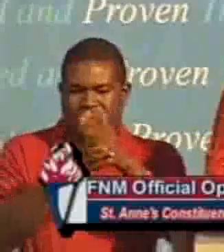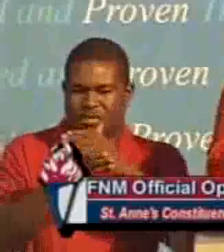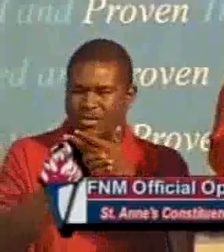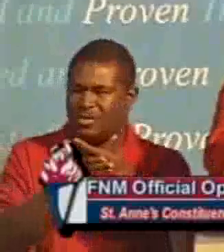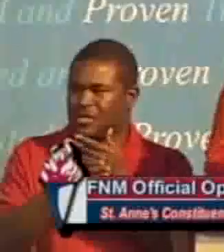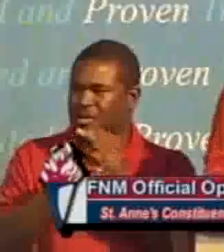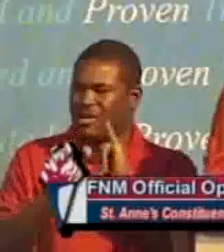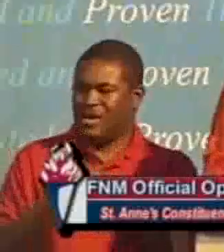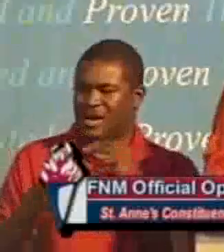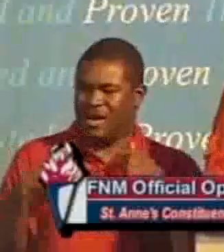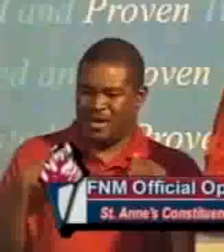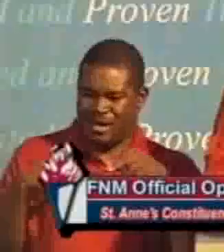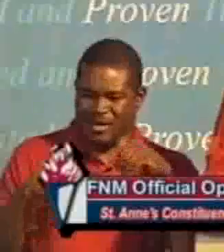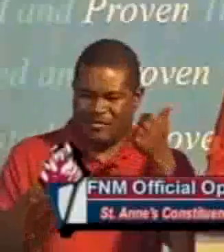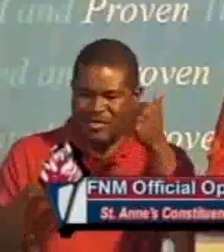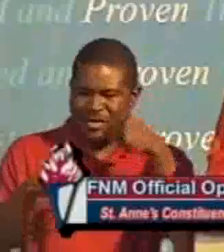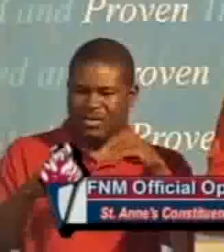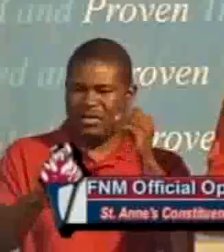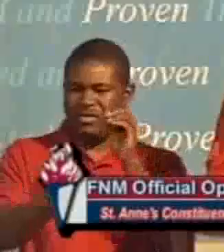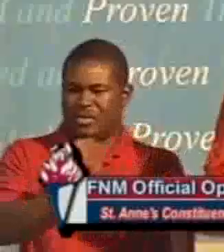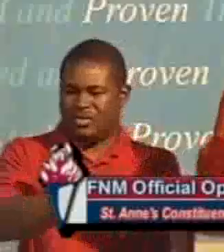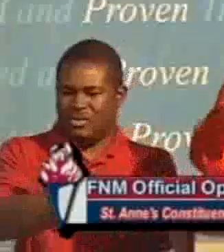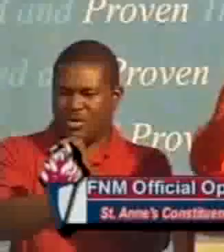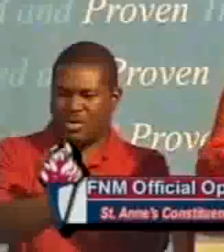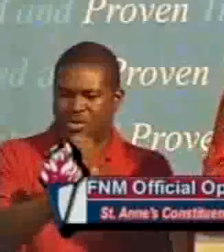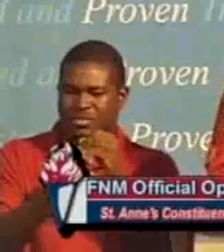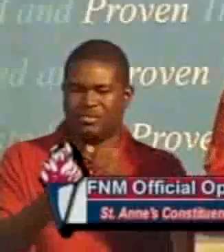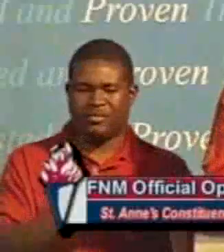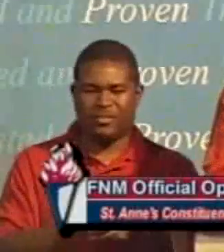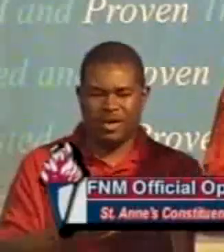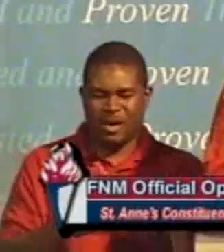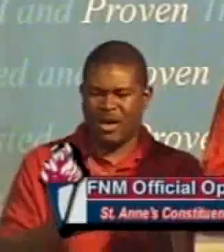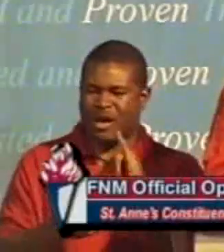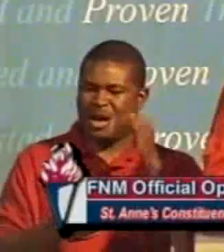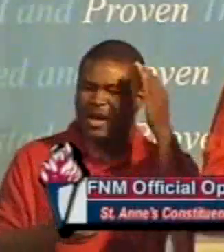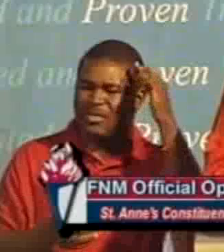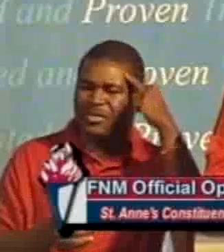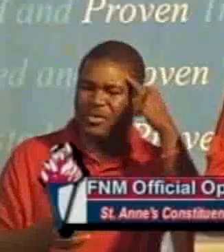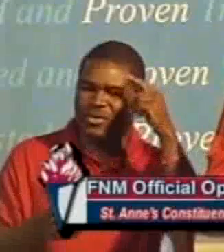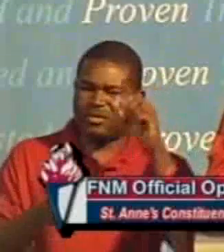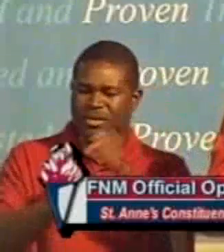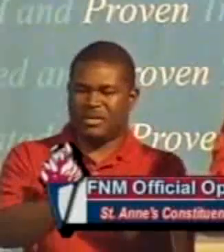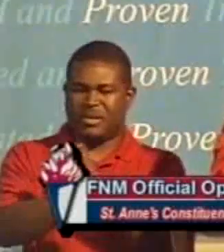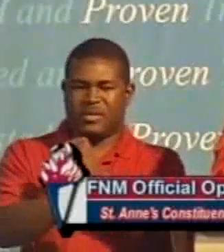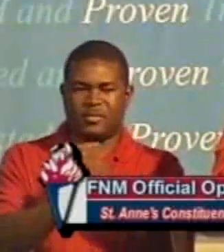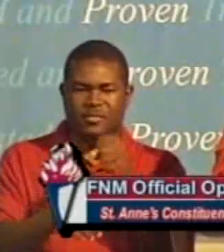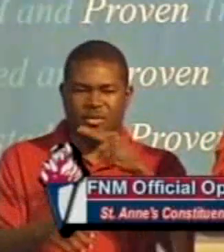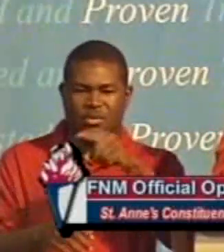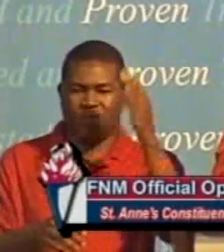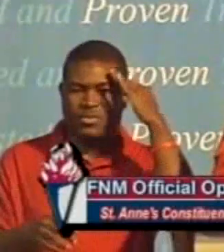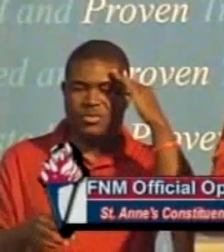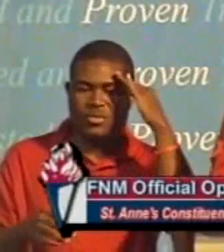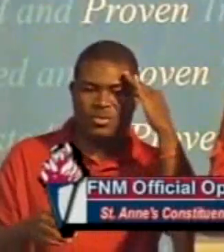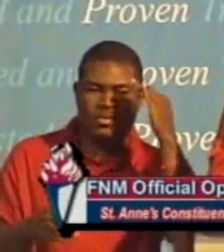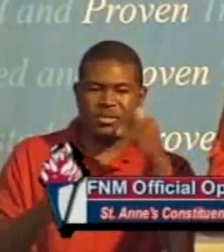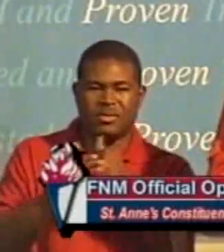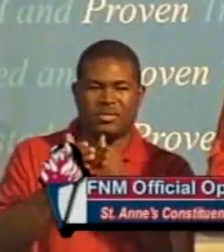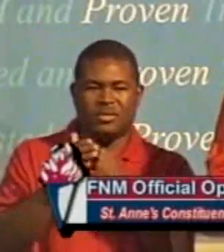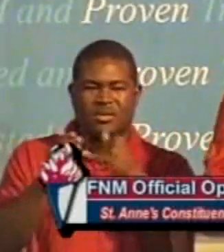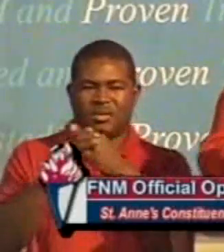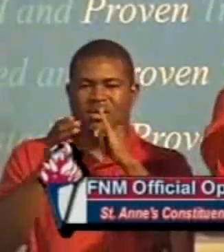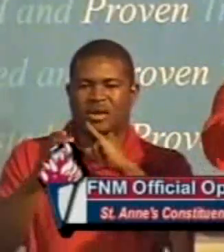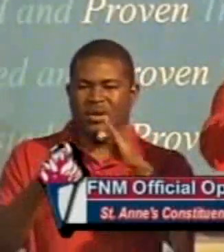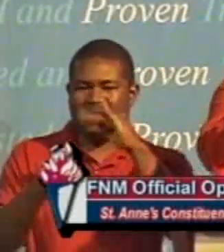But I got another song for them I thought they might have sung instead of their song. You know it. It's also sung at funerals. It's